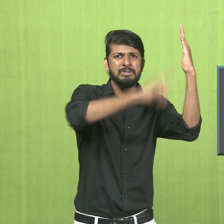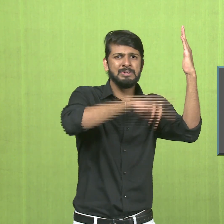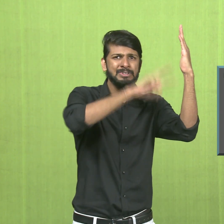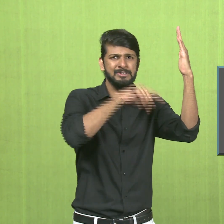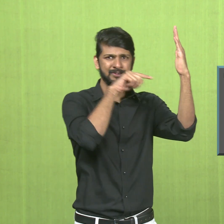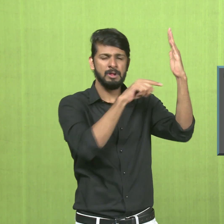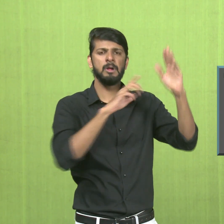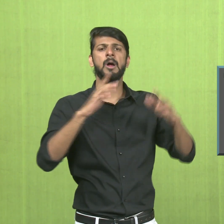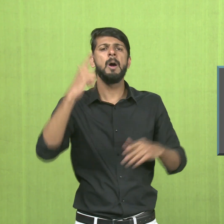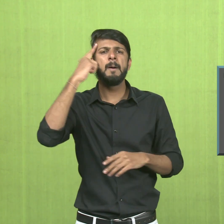Once the base is ready,